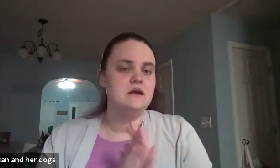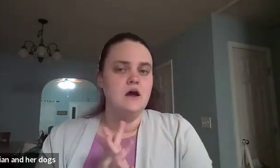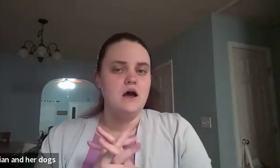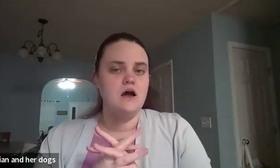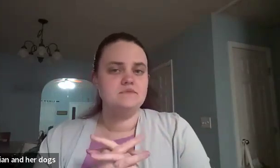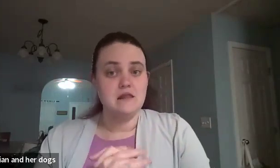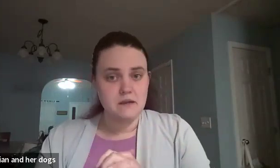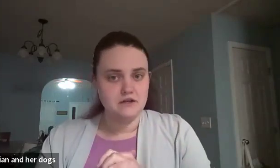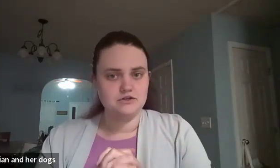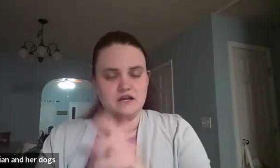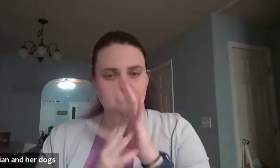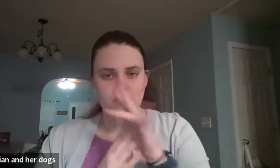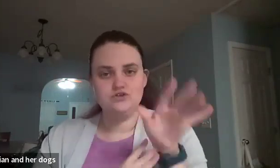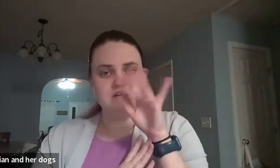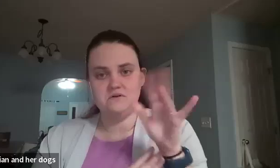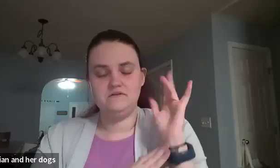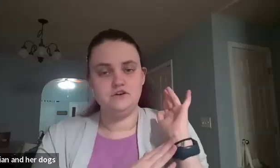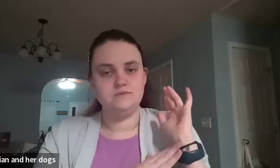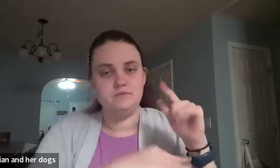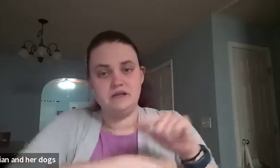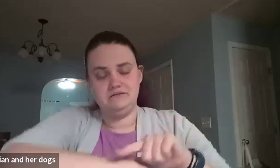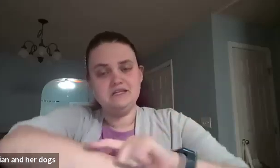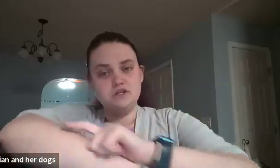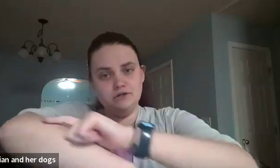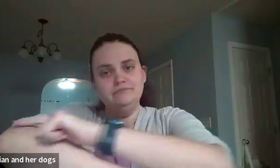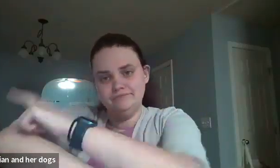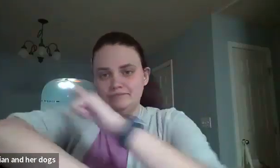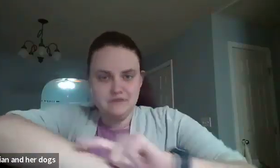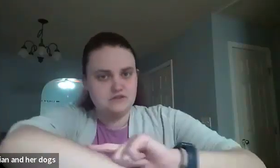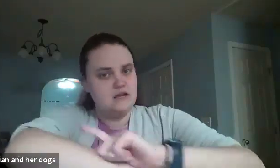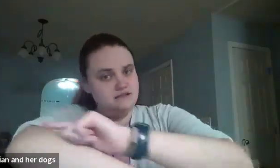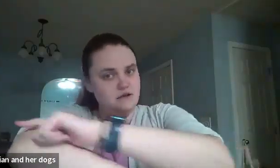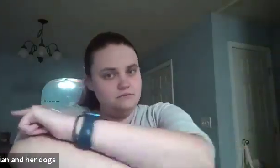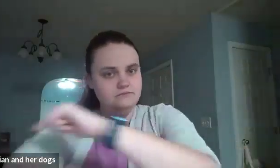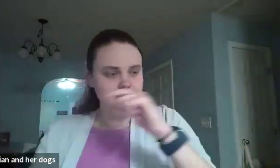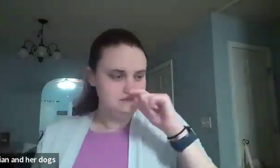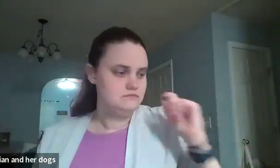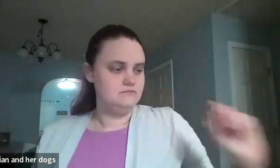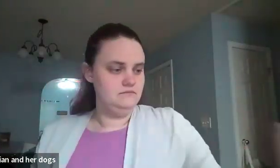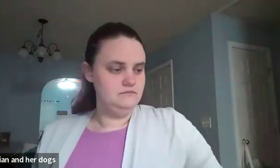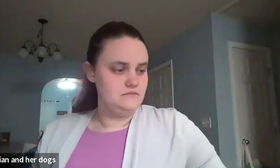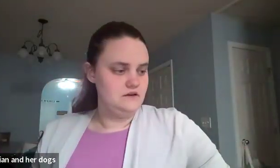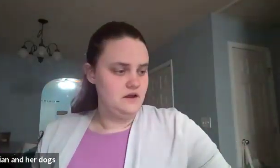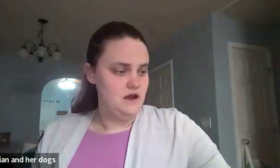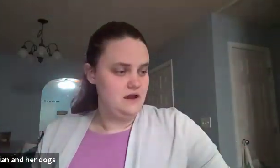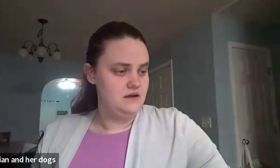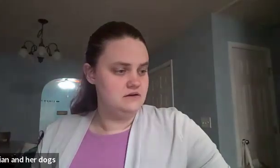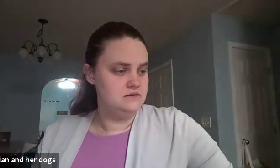and salamanders. Those you typically fingerspell, but a lizard, lizard has its own. Okay,